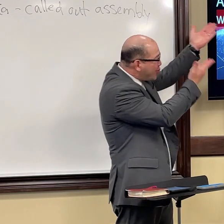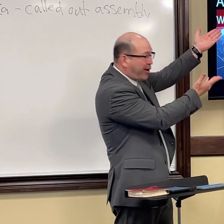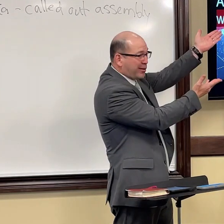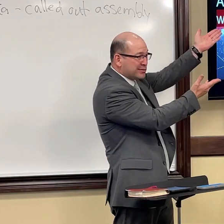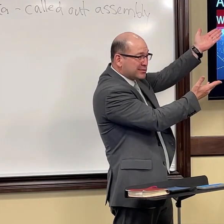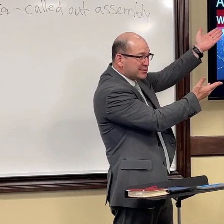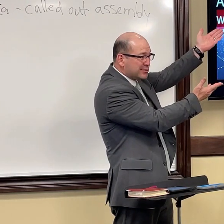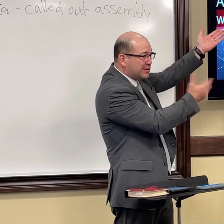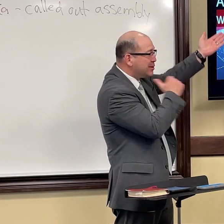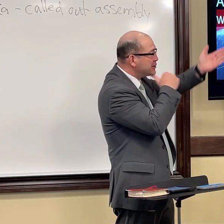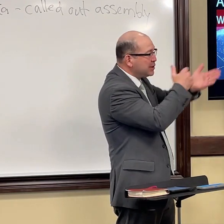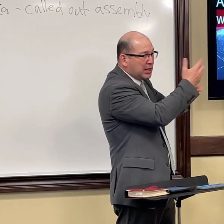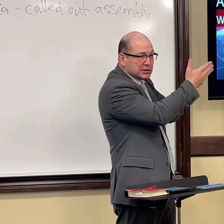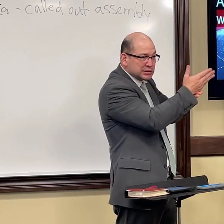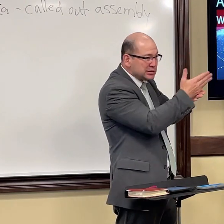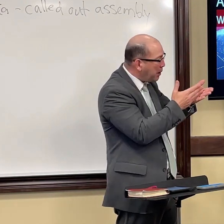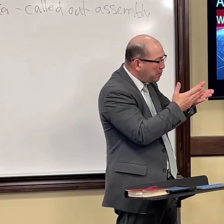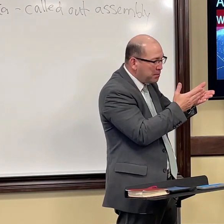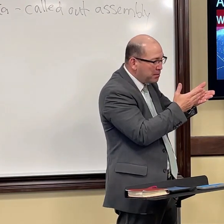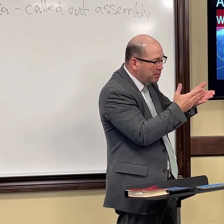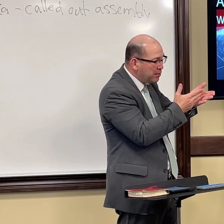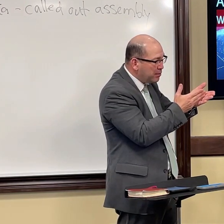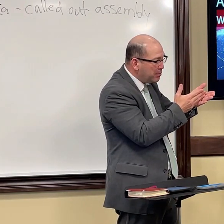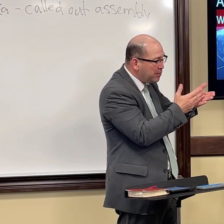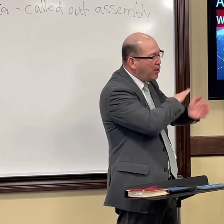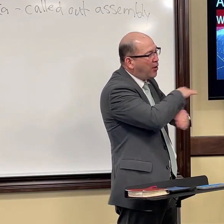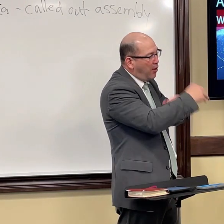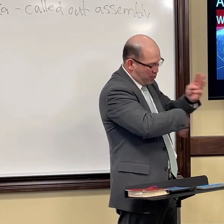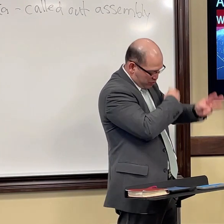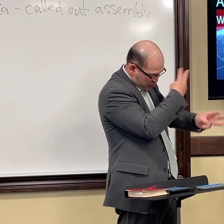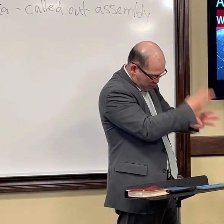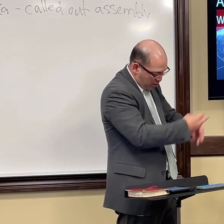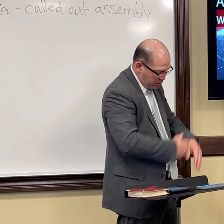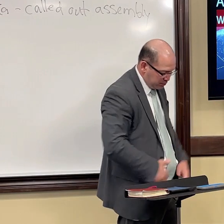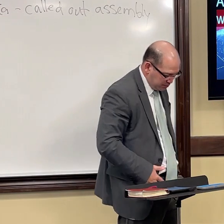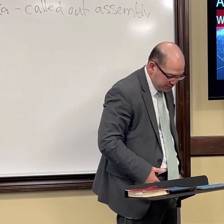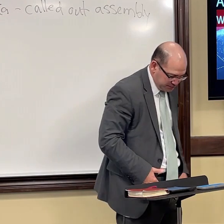All the world is what he said, not just part of it, but all of it.